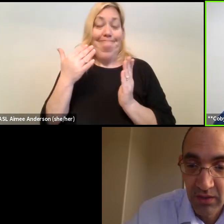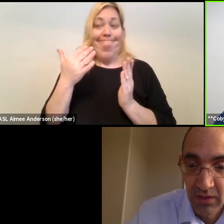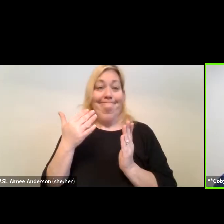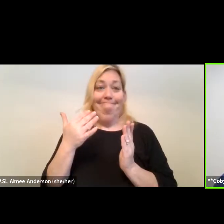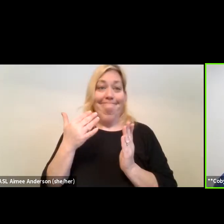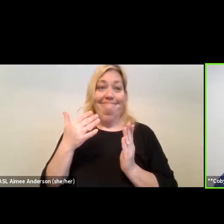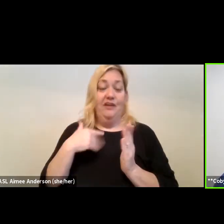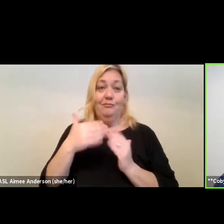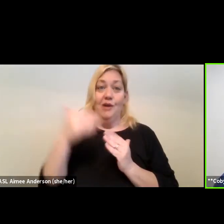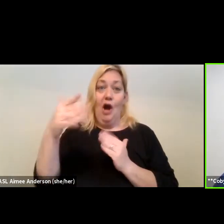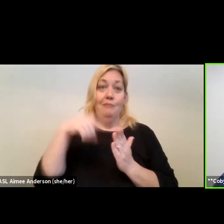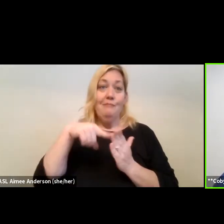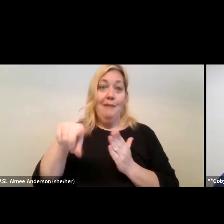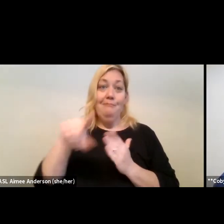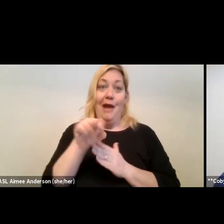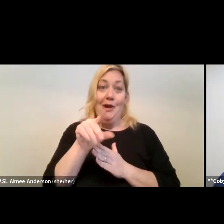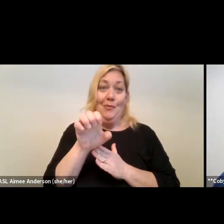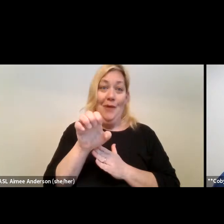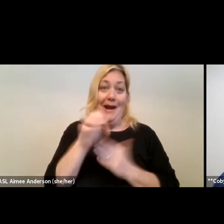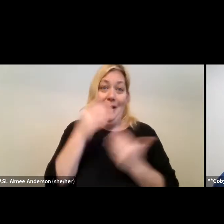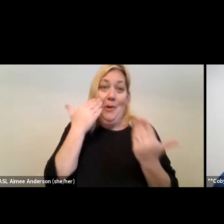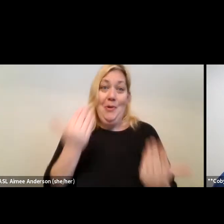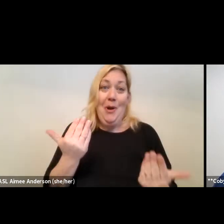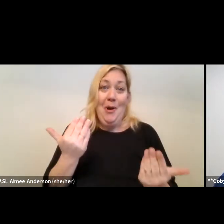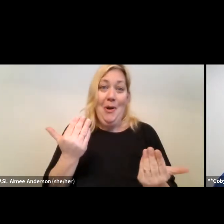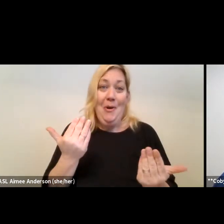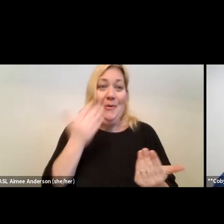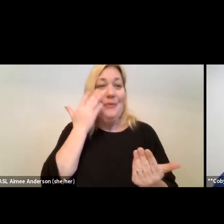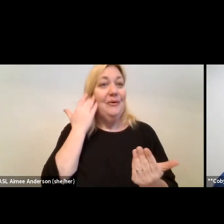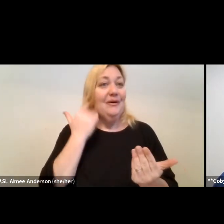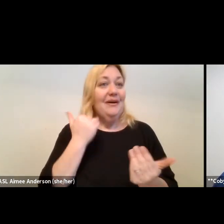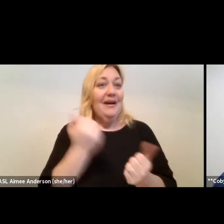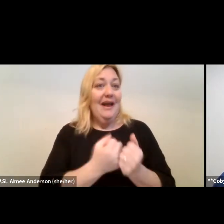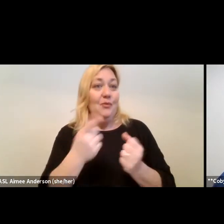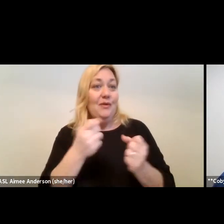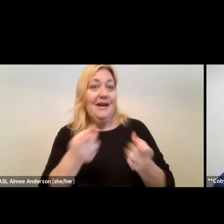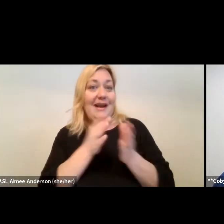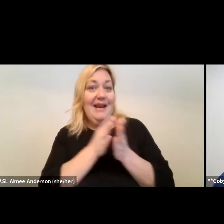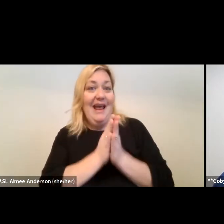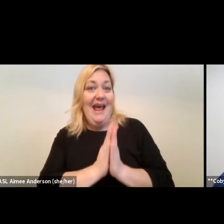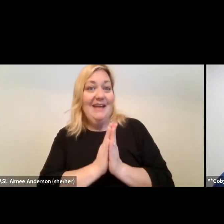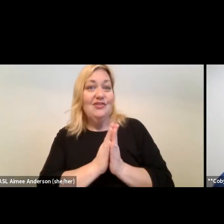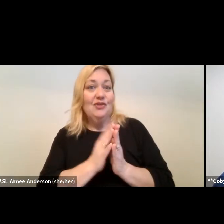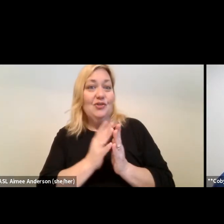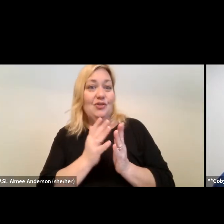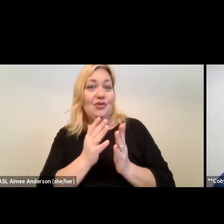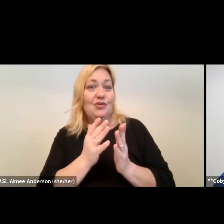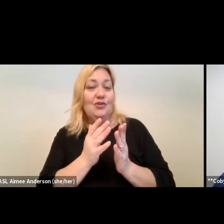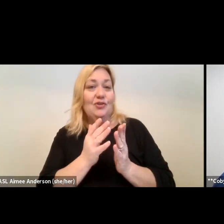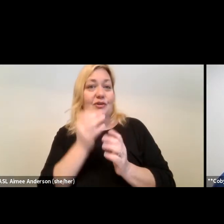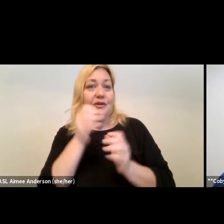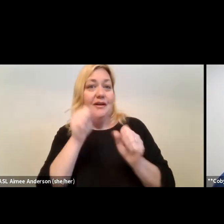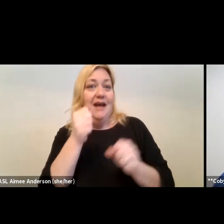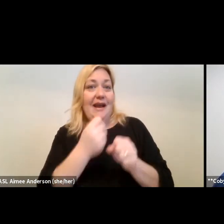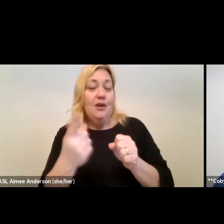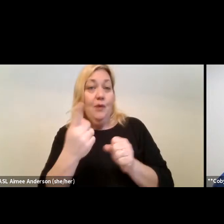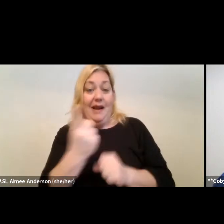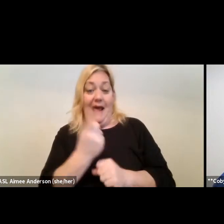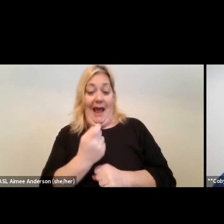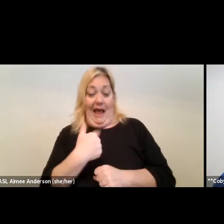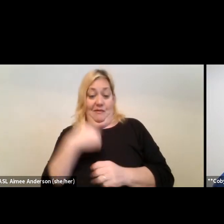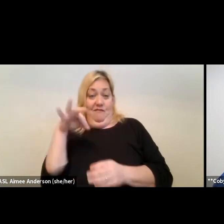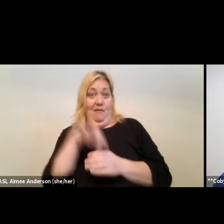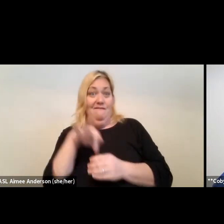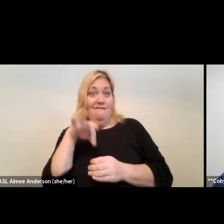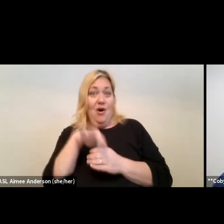grade. I don't know. Emma or anyone can answer why I didn't receive the poll, or is there a way to ask me for my vote since I don't have the